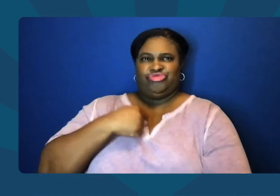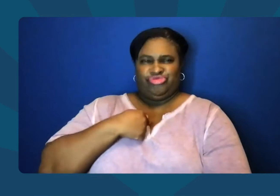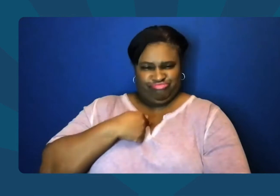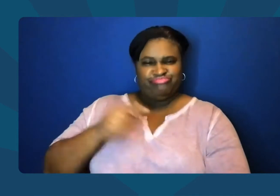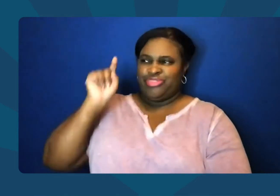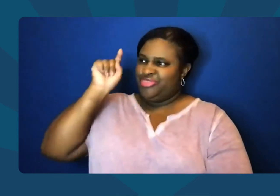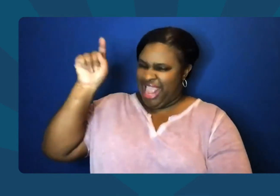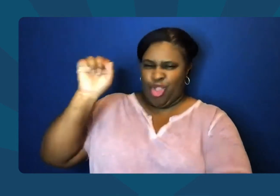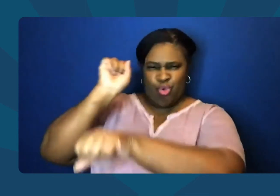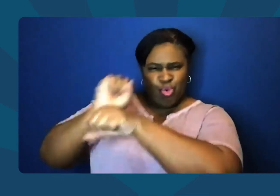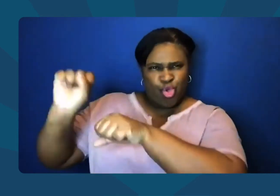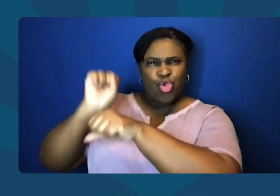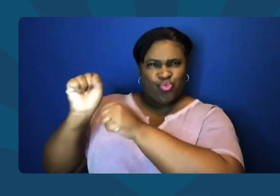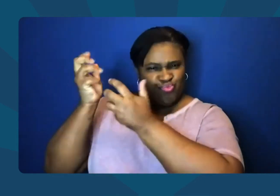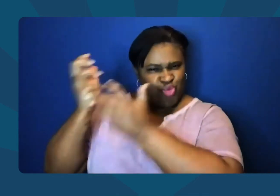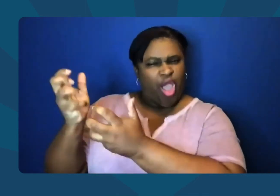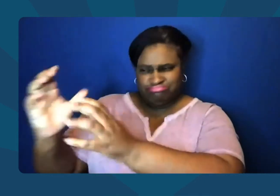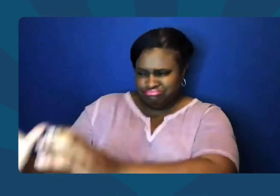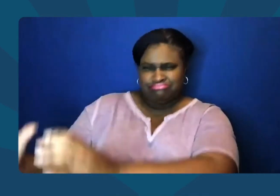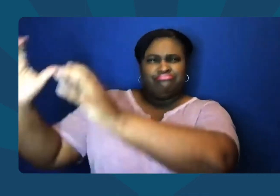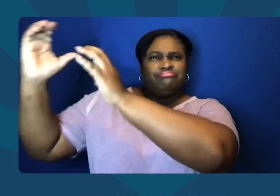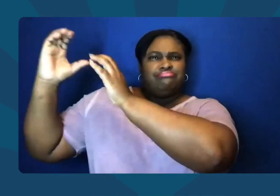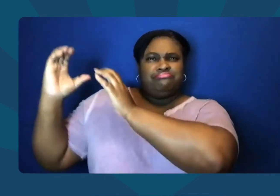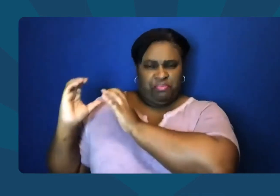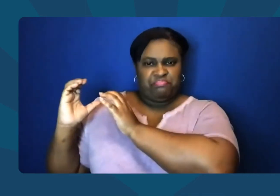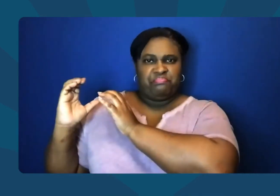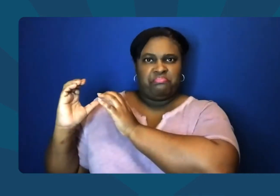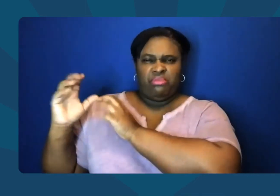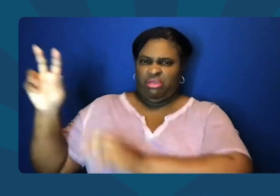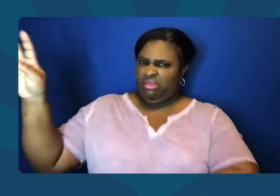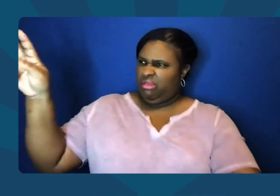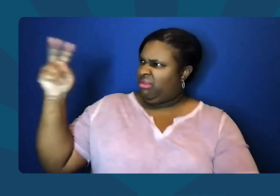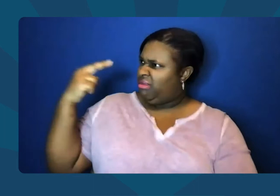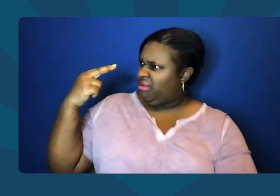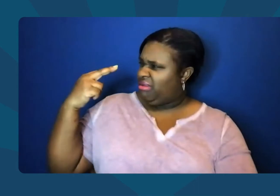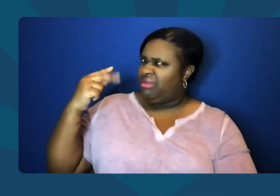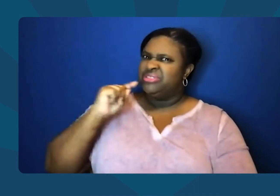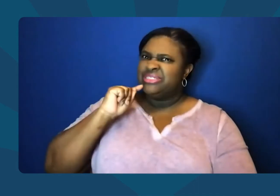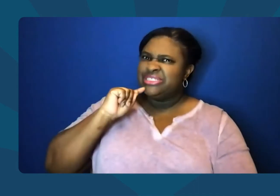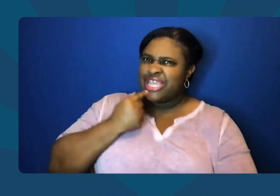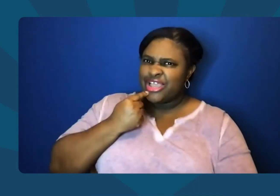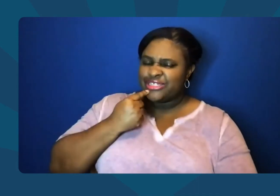was there to work and to load me up. They took me seriously.